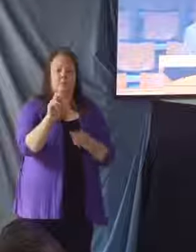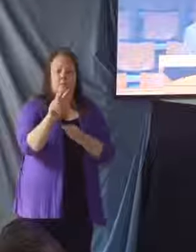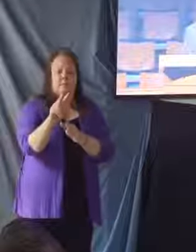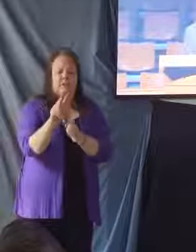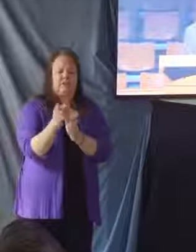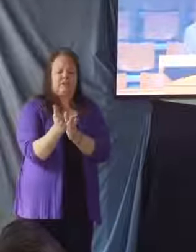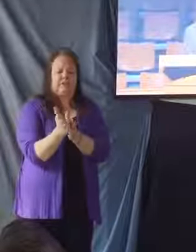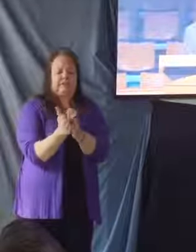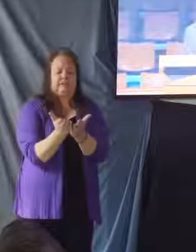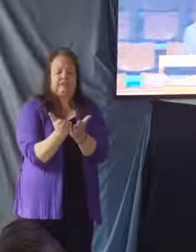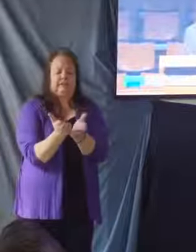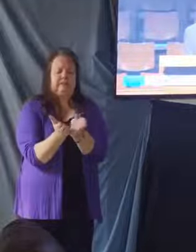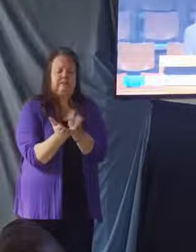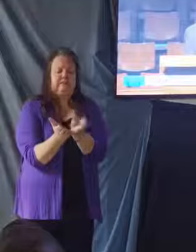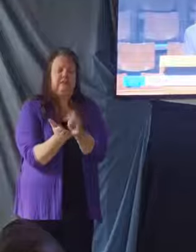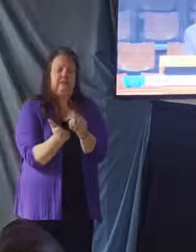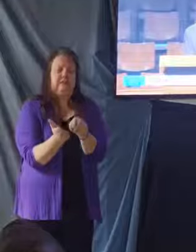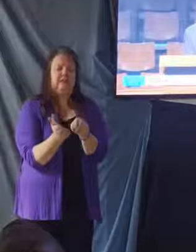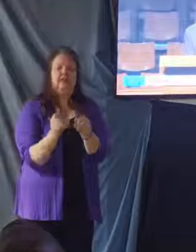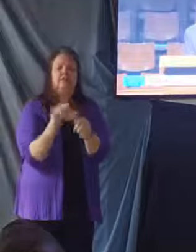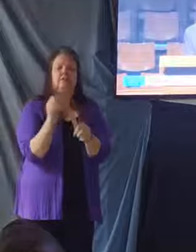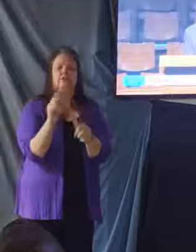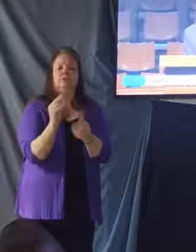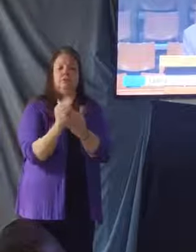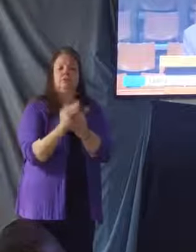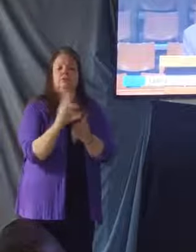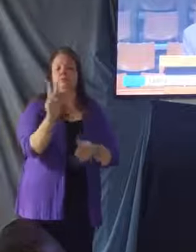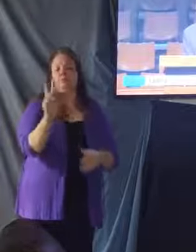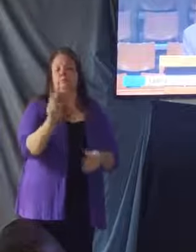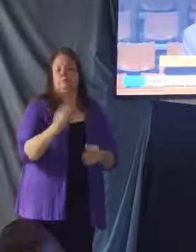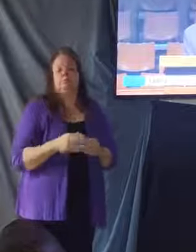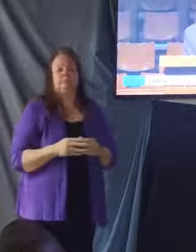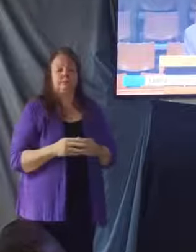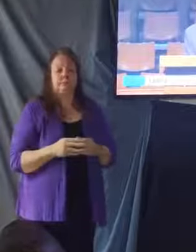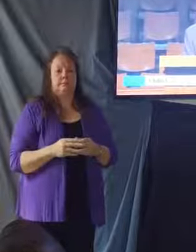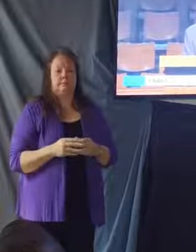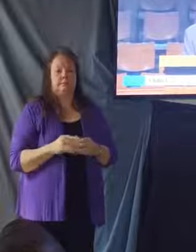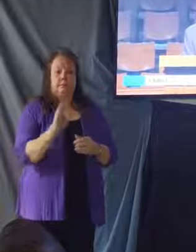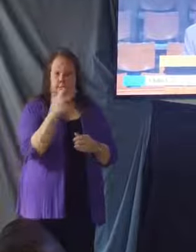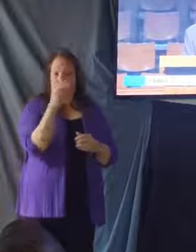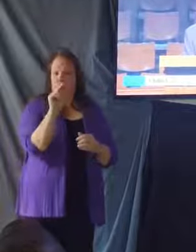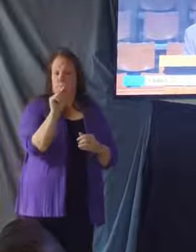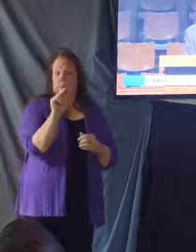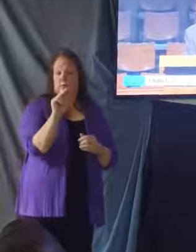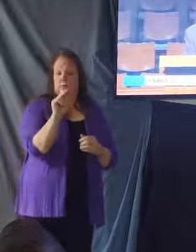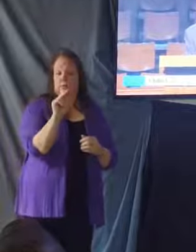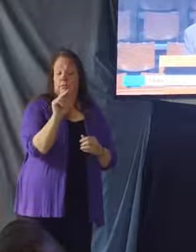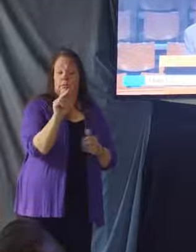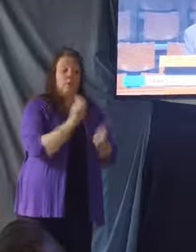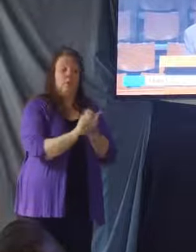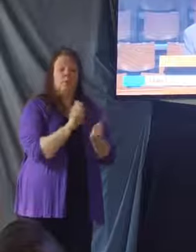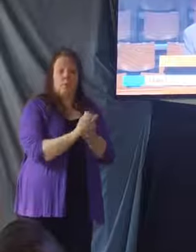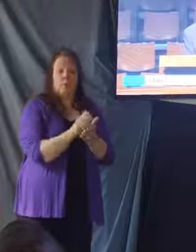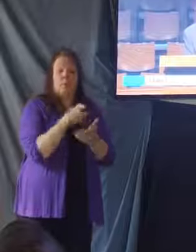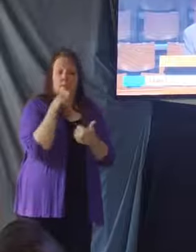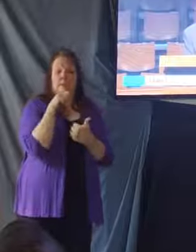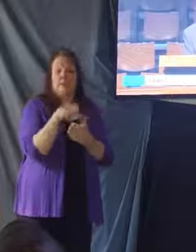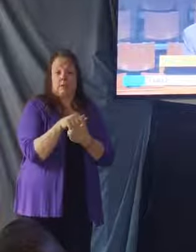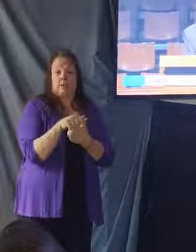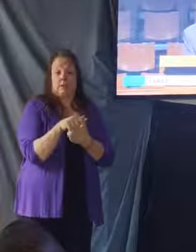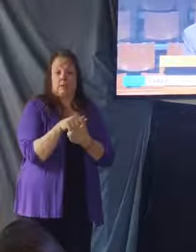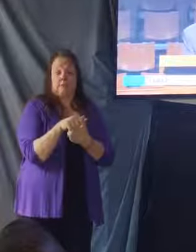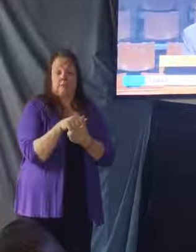through a few small books and you'll be in 1 John chapter 2. And John, who also wrote the Gospel of John, but